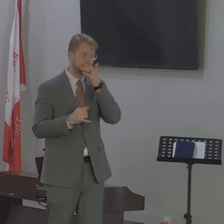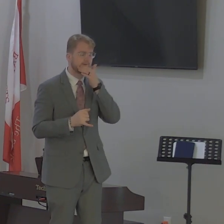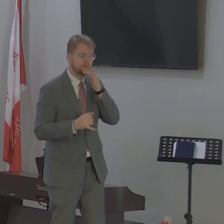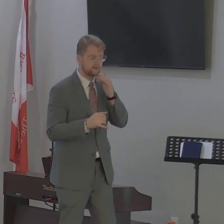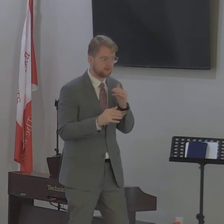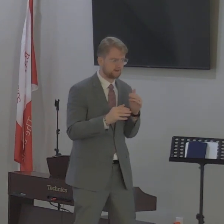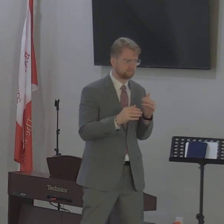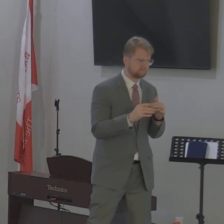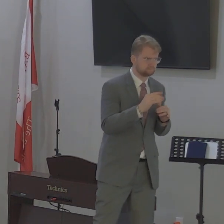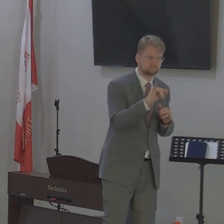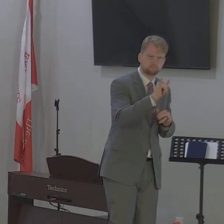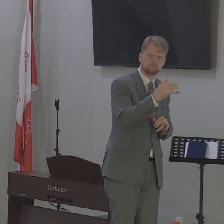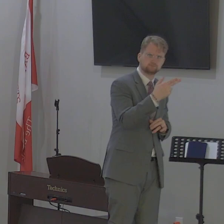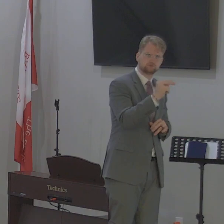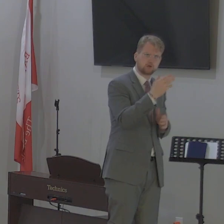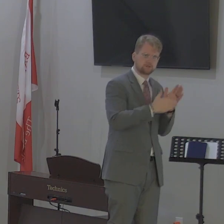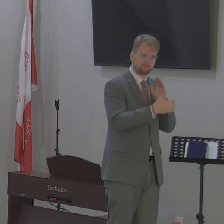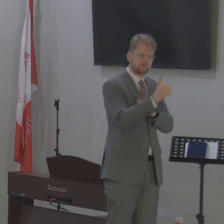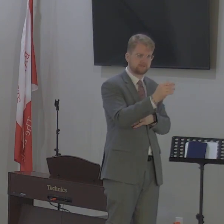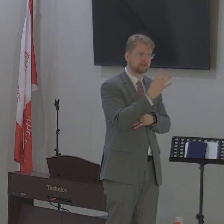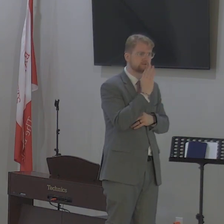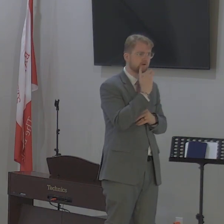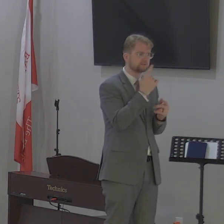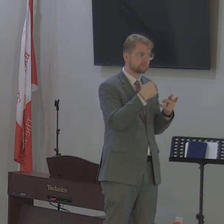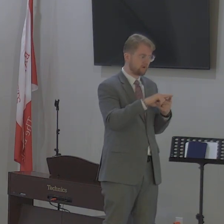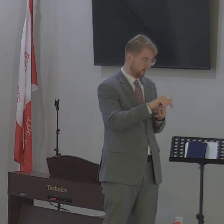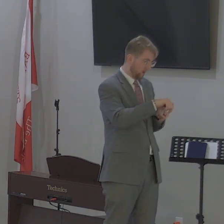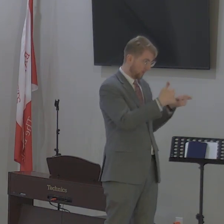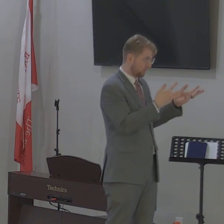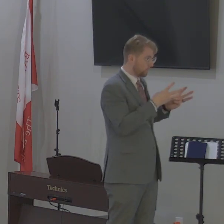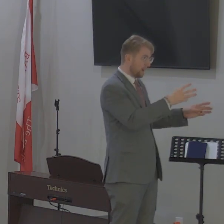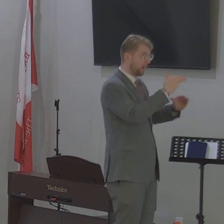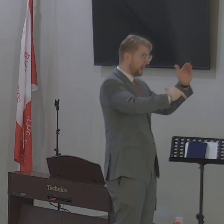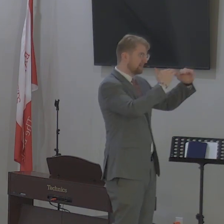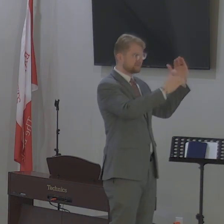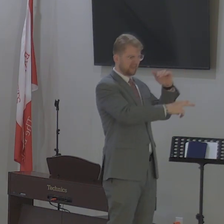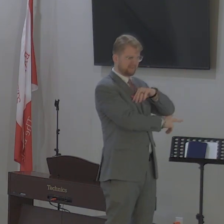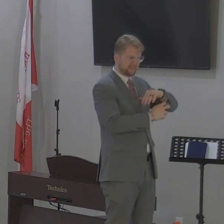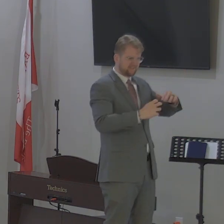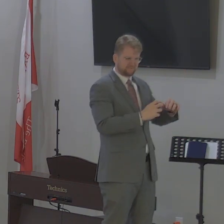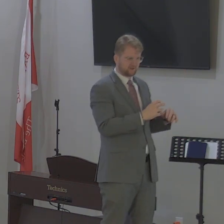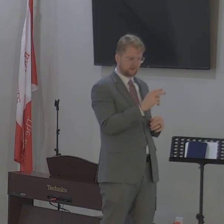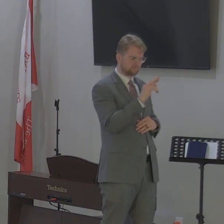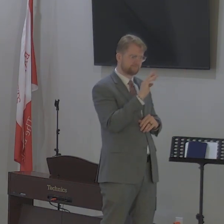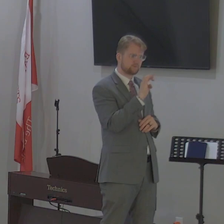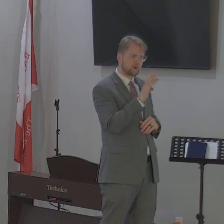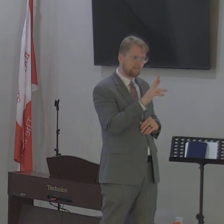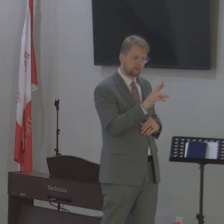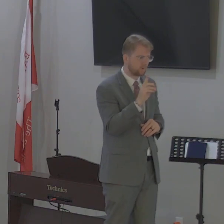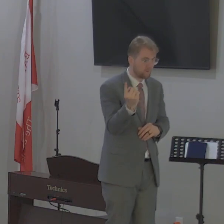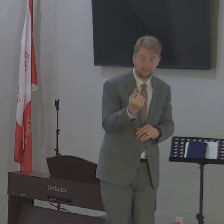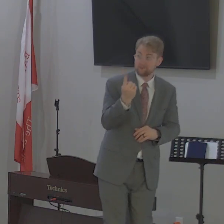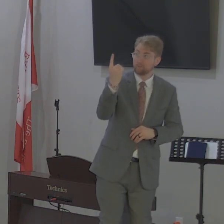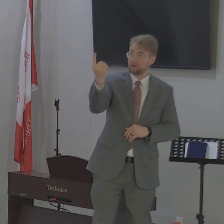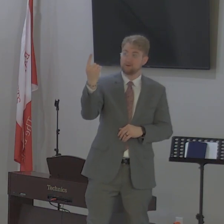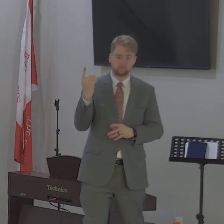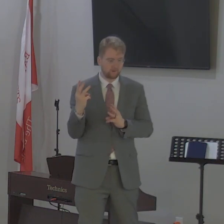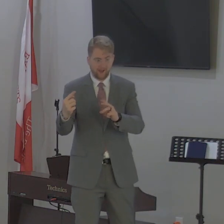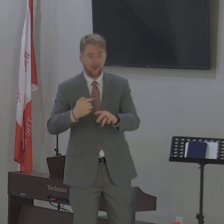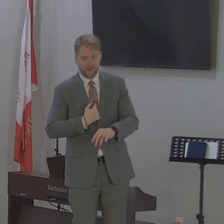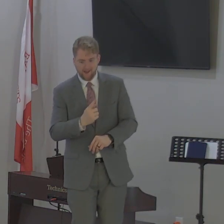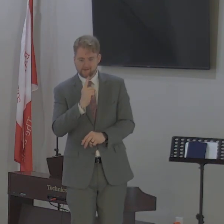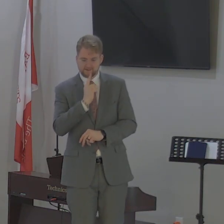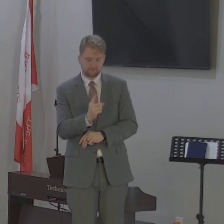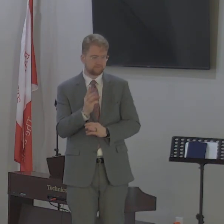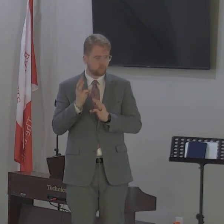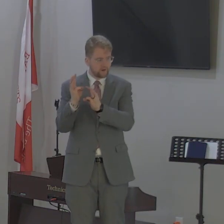robber, right? He said, I am the door. I am the way. I am the truth of life. No man come to the Father but by me. But in John 10, he says, I'm the door. Unless you